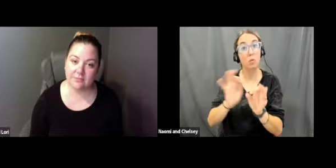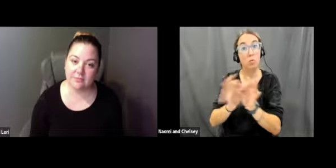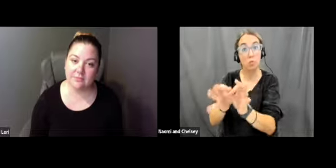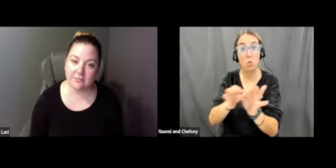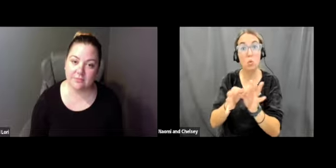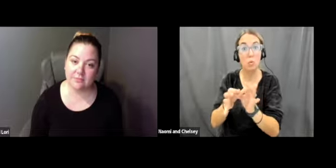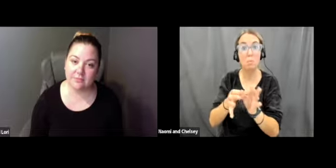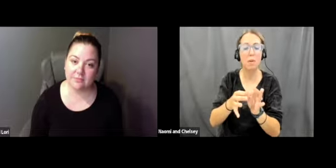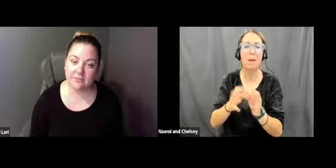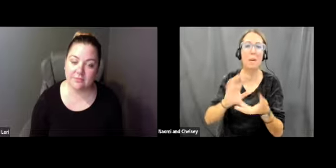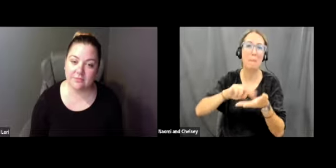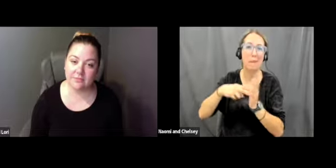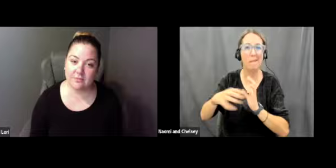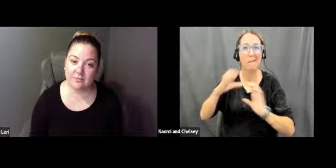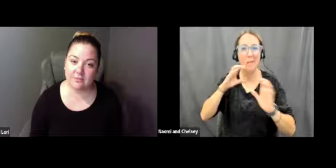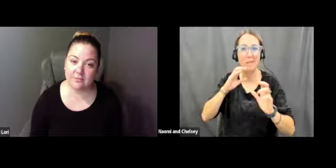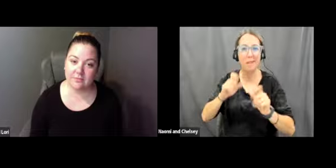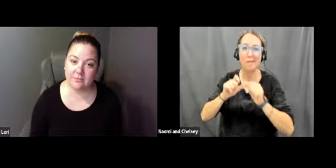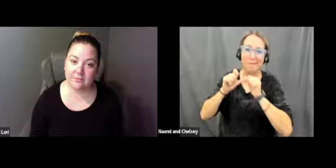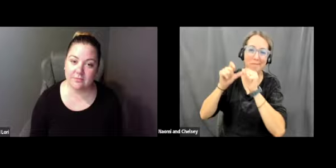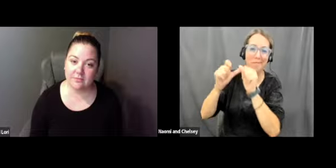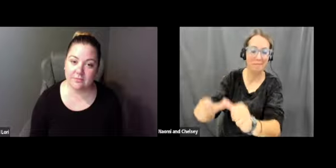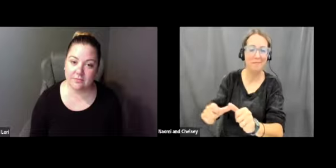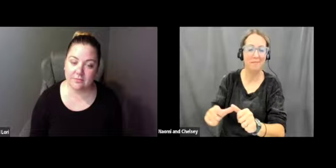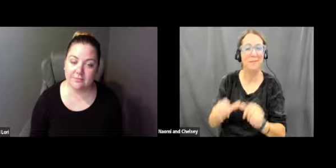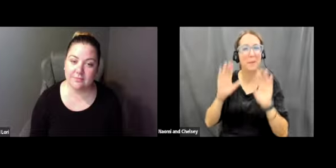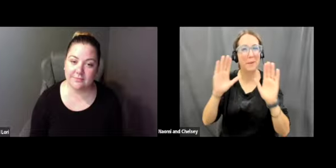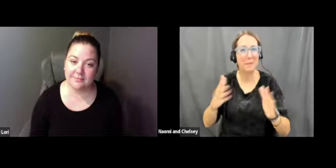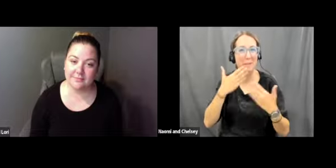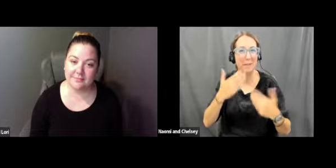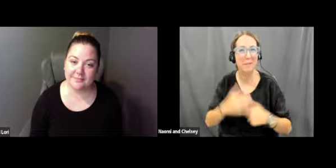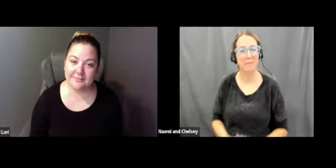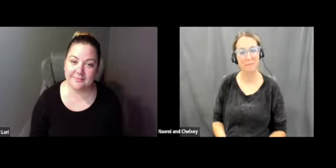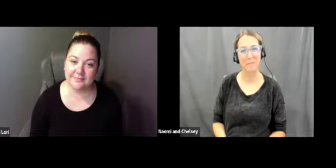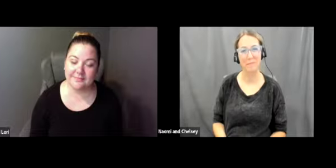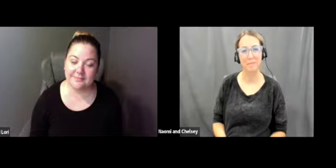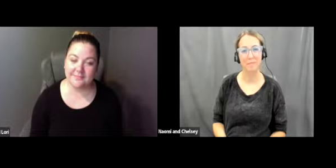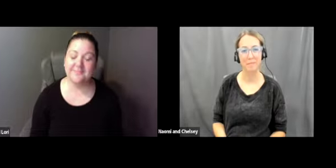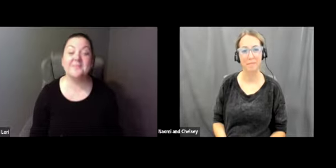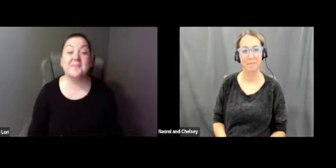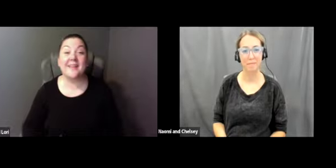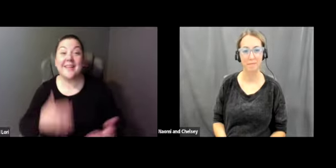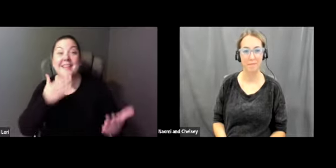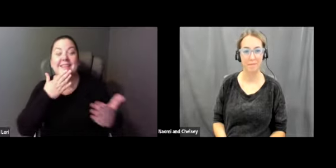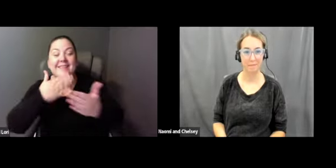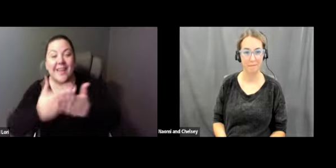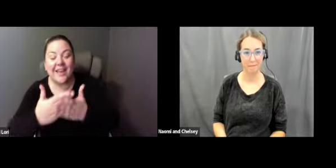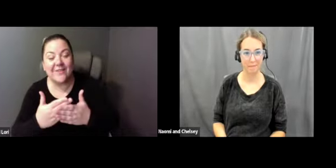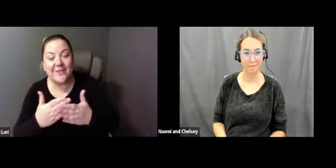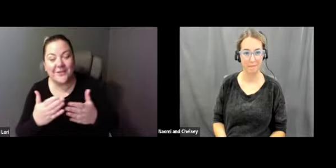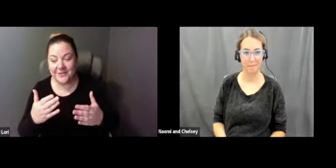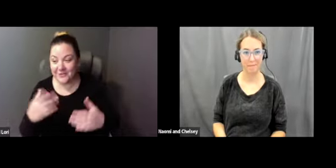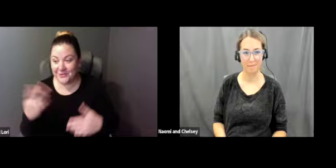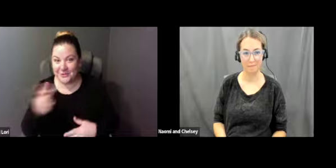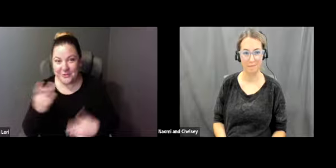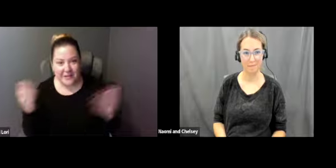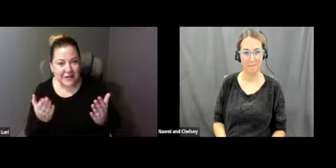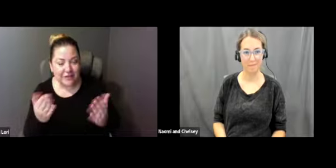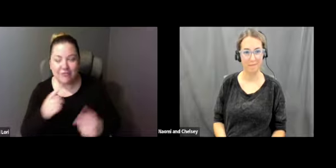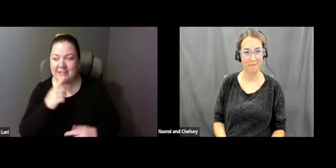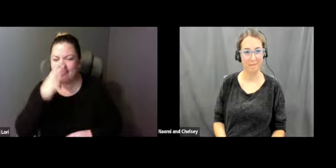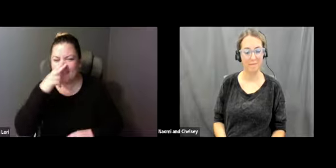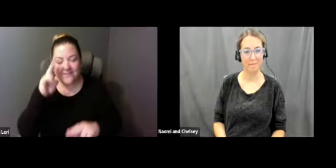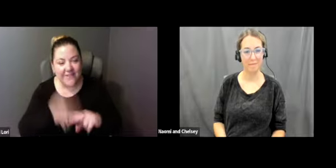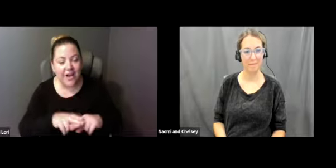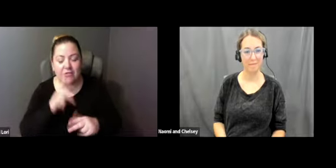It's really just awesome. Thank you for having us. It's been a really fun and educational experience that